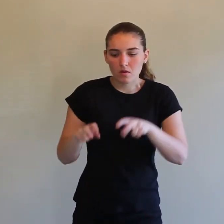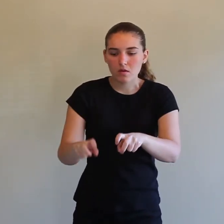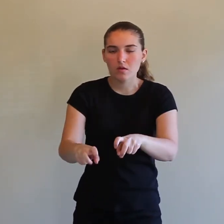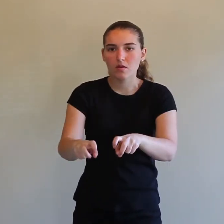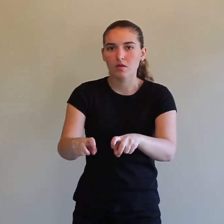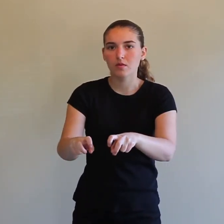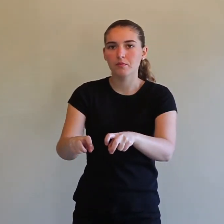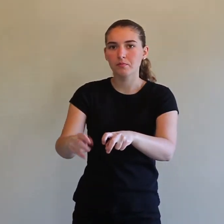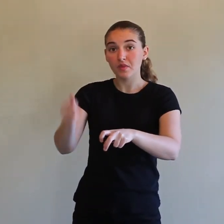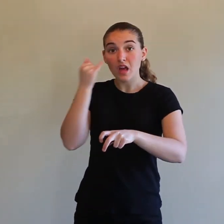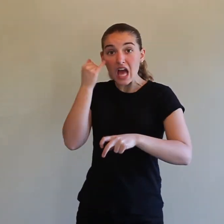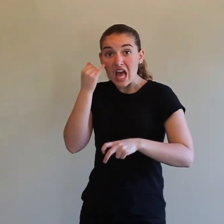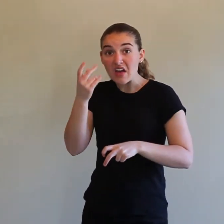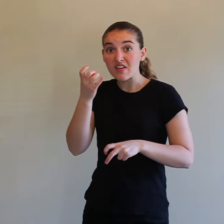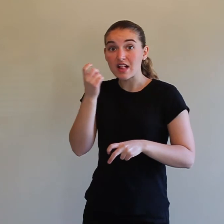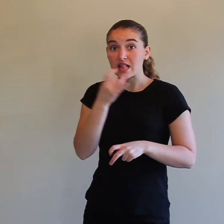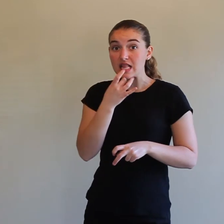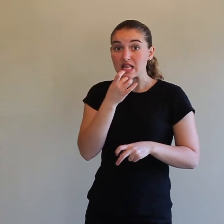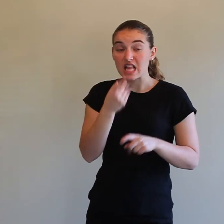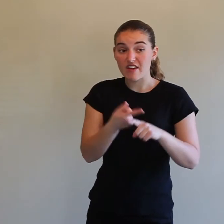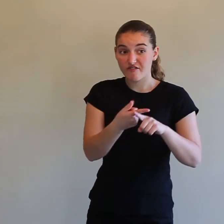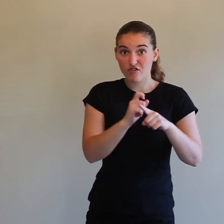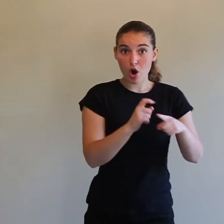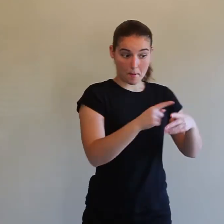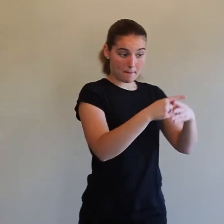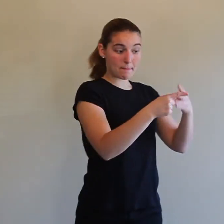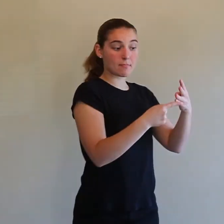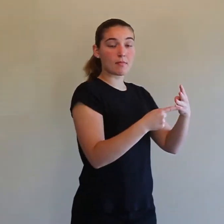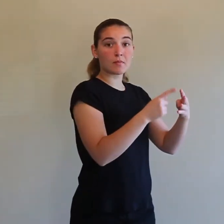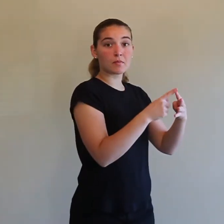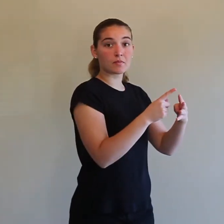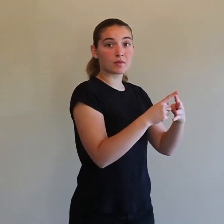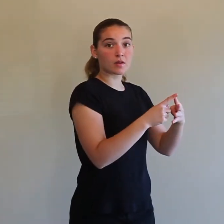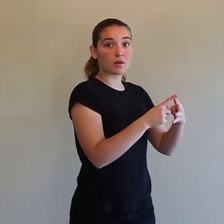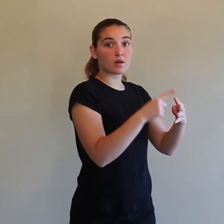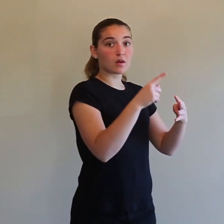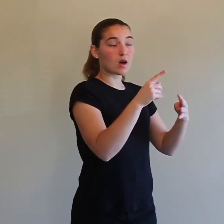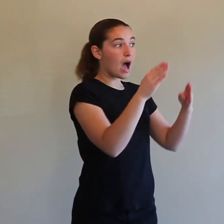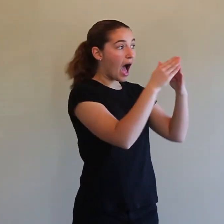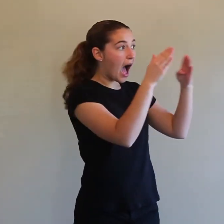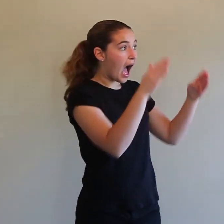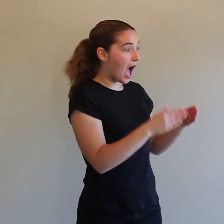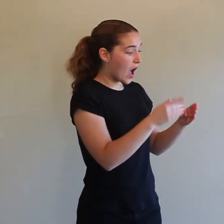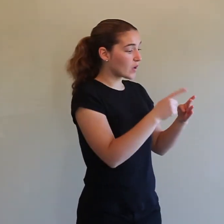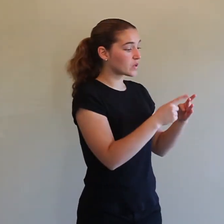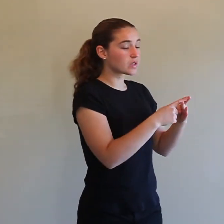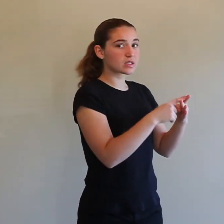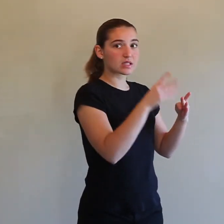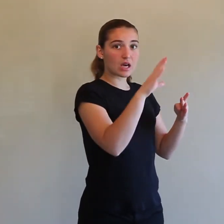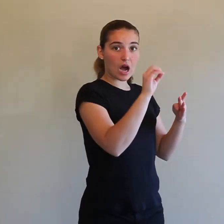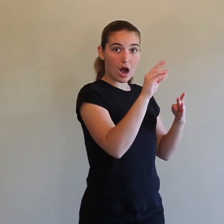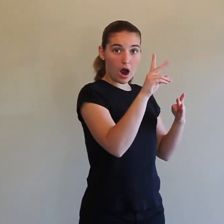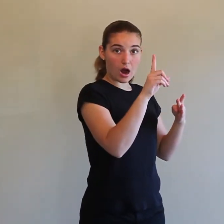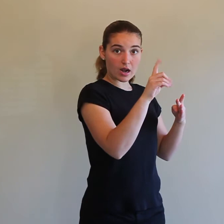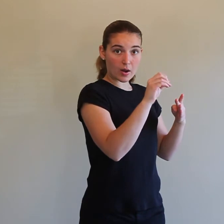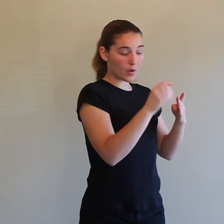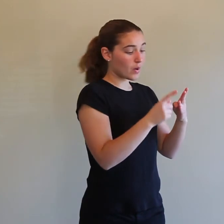and stars reflecting off the ocean's surface. However, if they see lights from houses, condos, and hotels, they